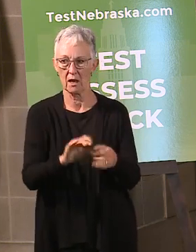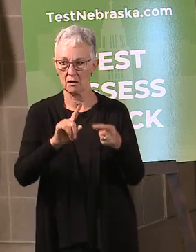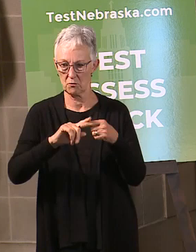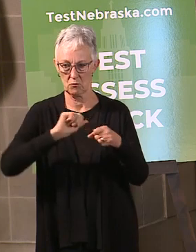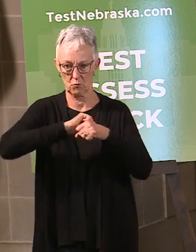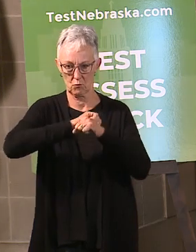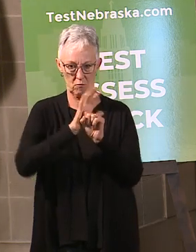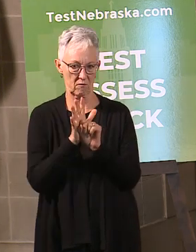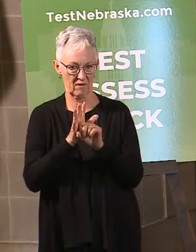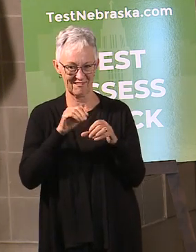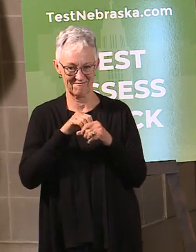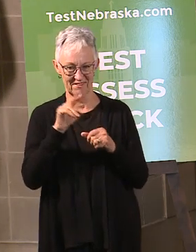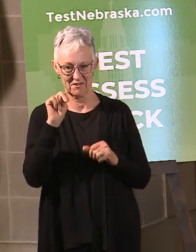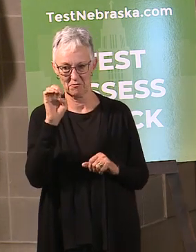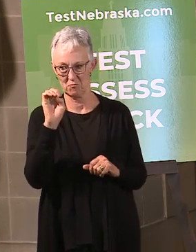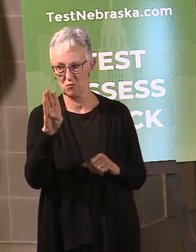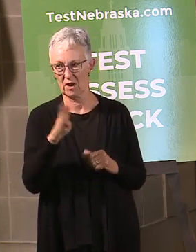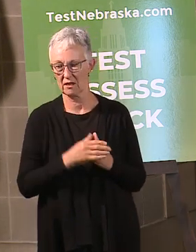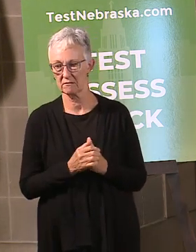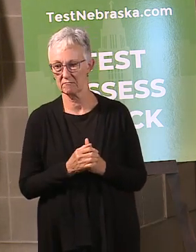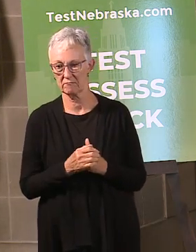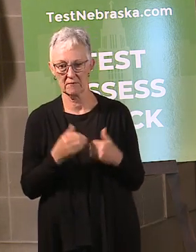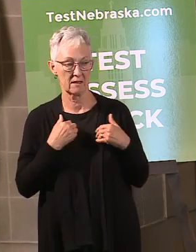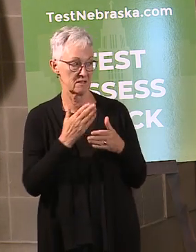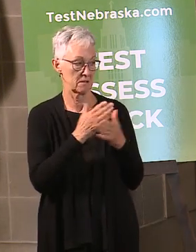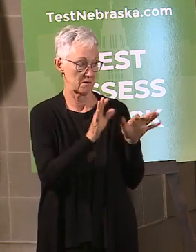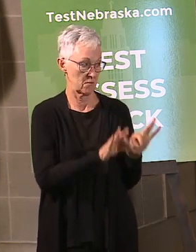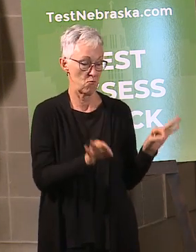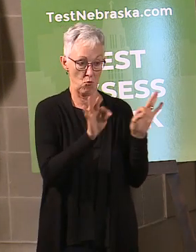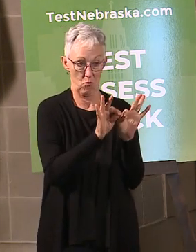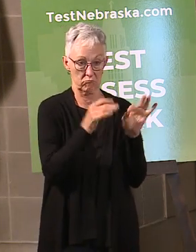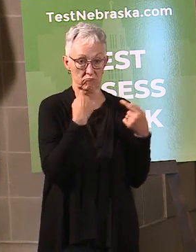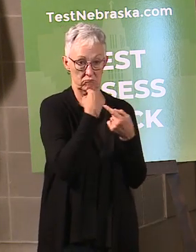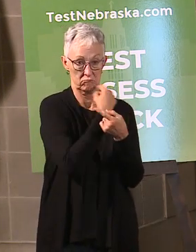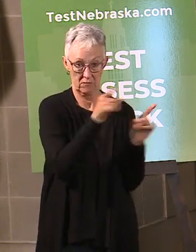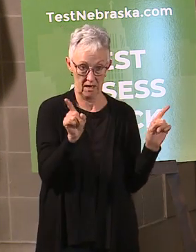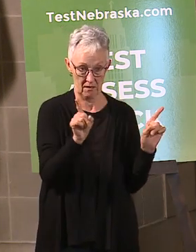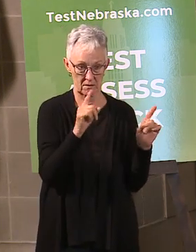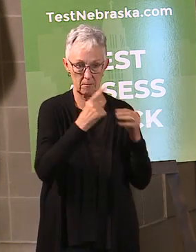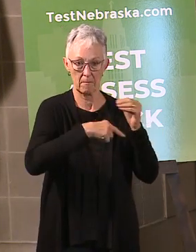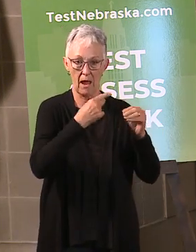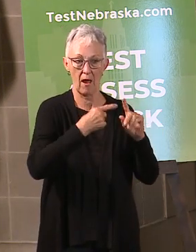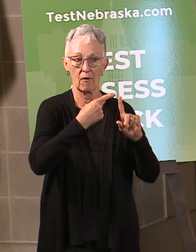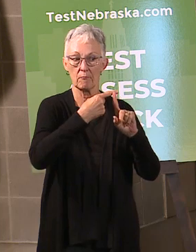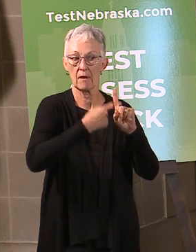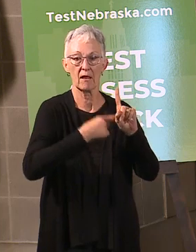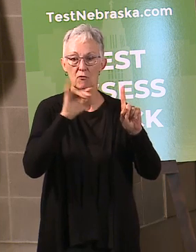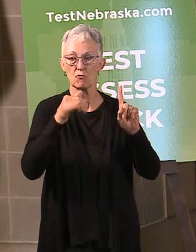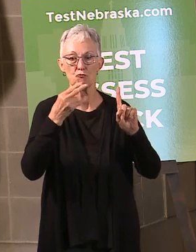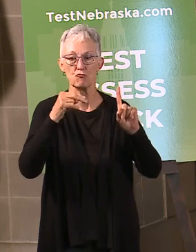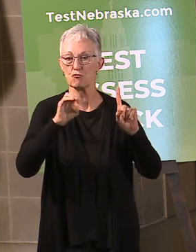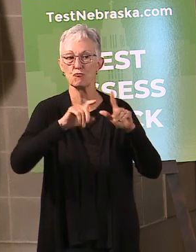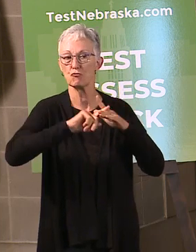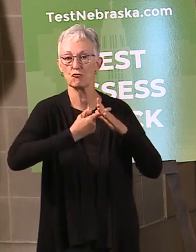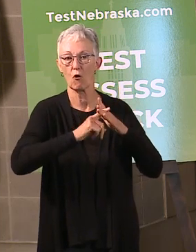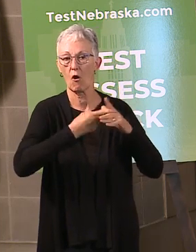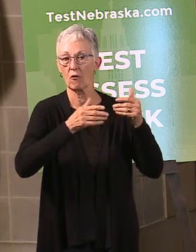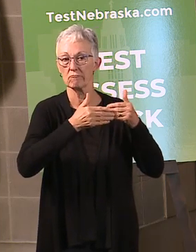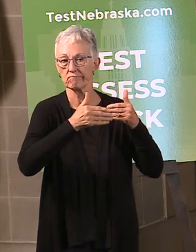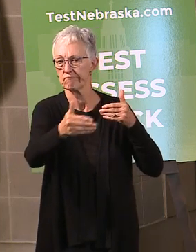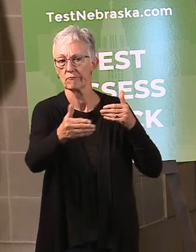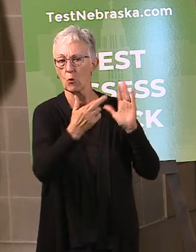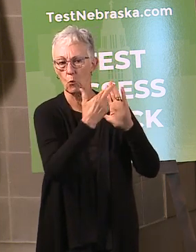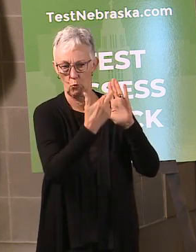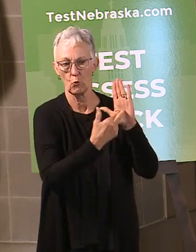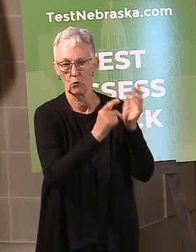Nebraska. We've got some important announcements we're going to talk about with regard to June and the new directed health measures for that. But before